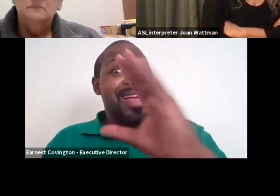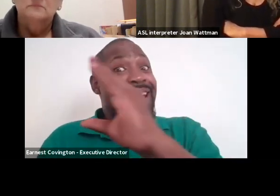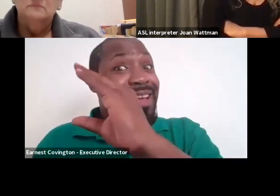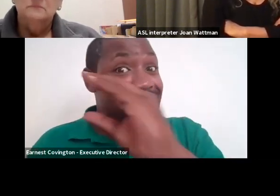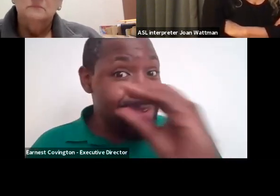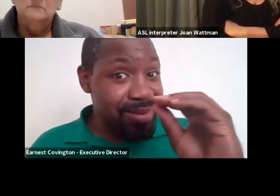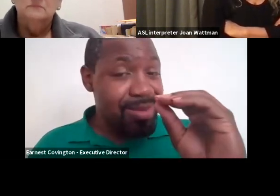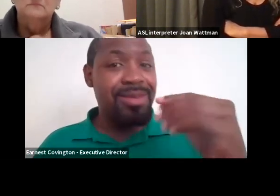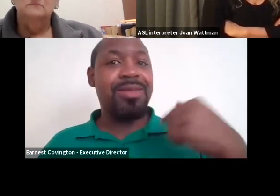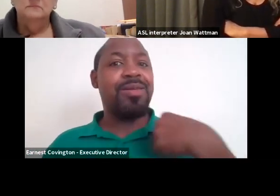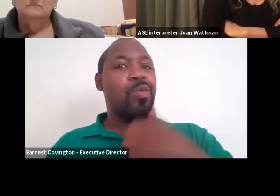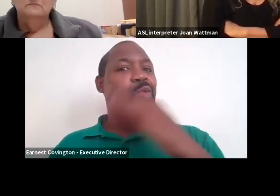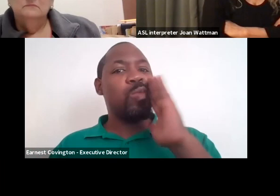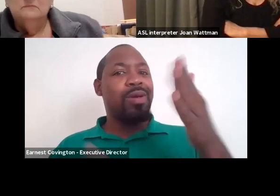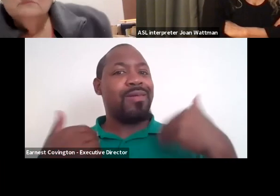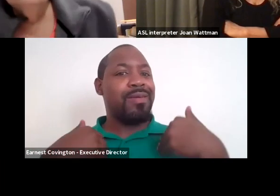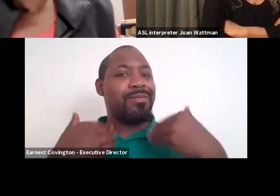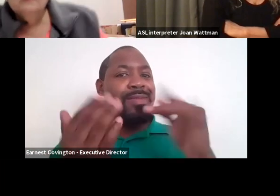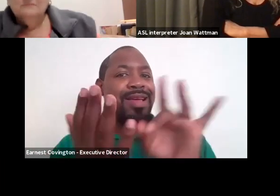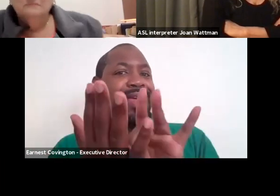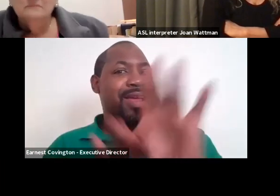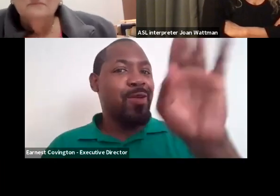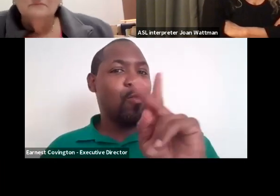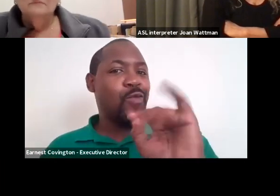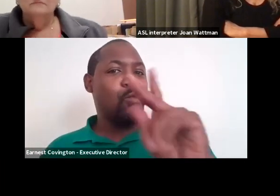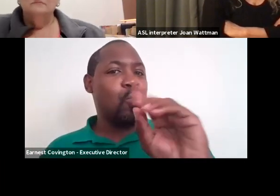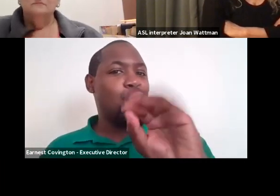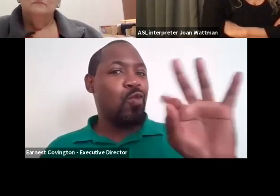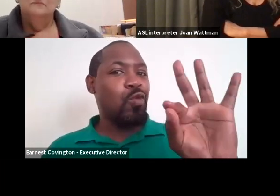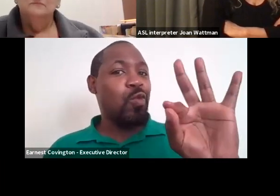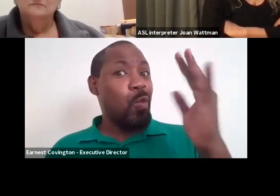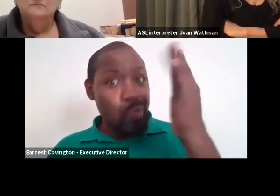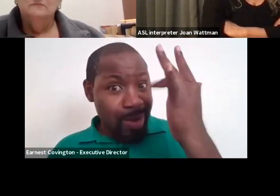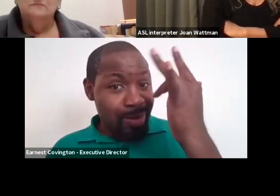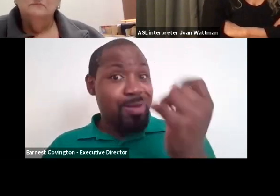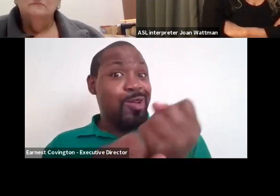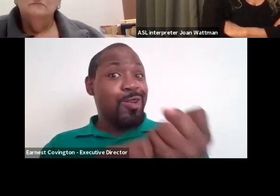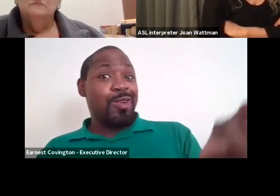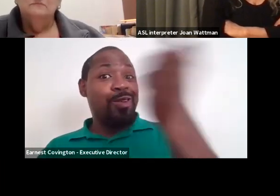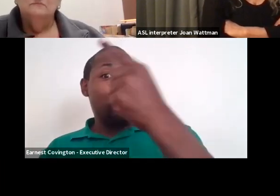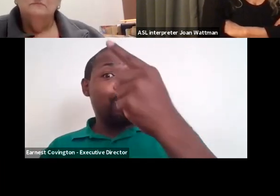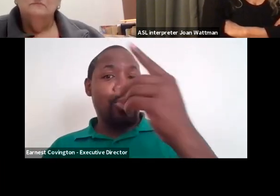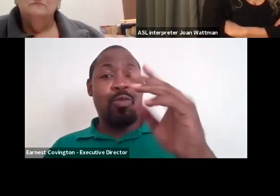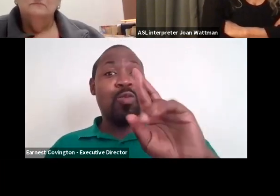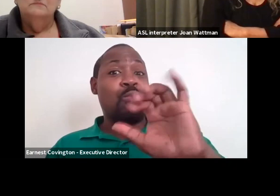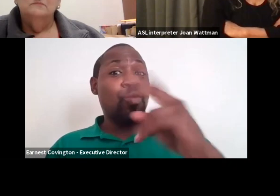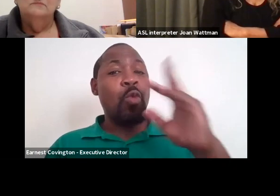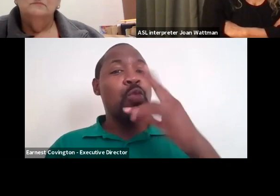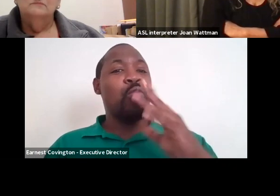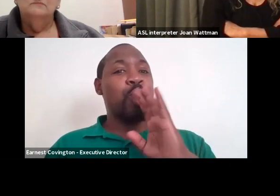Hour. And we are also going to have the kickoff